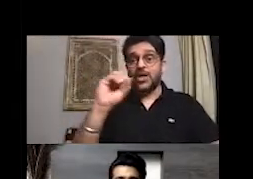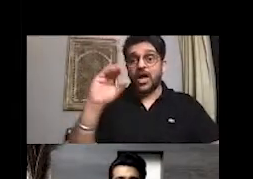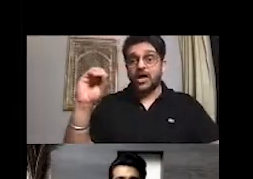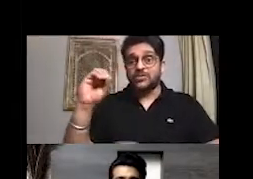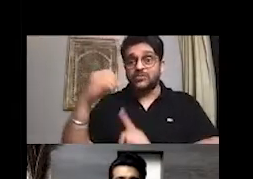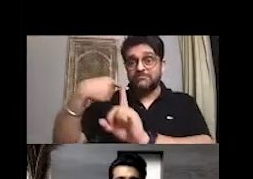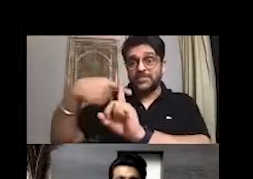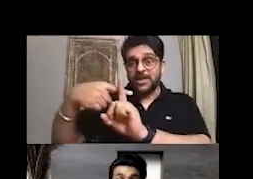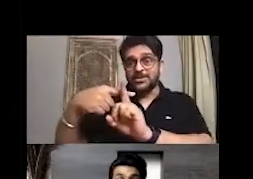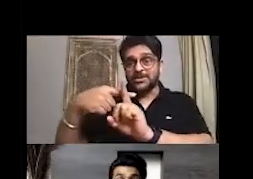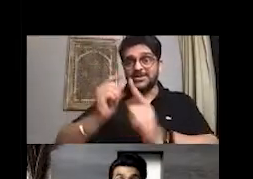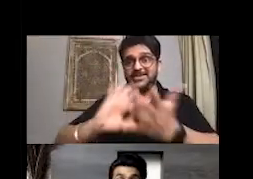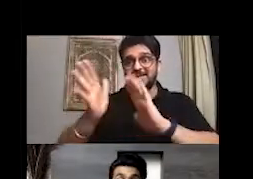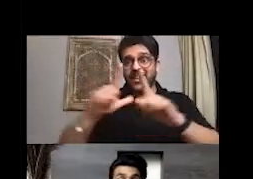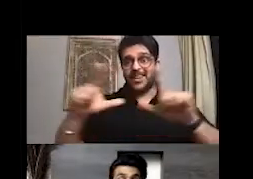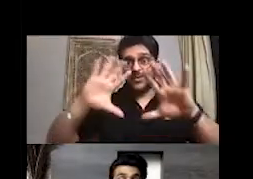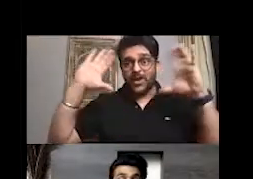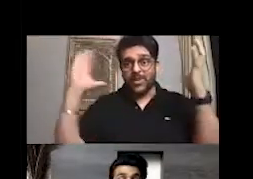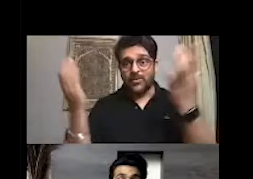Yes, the statement is false.